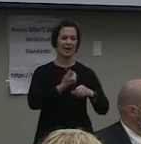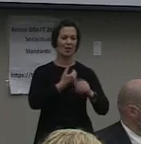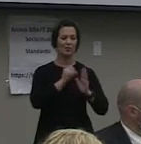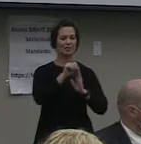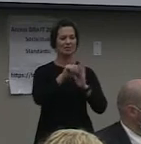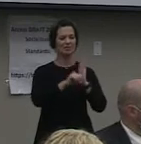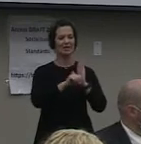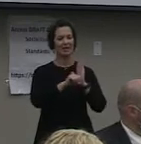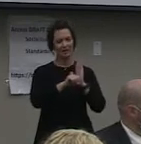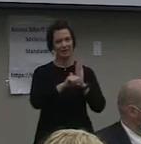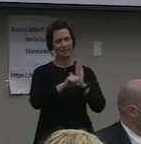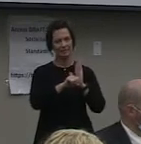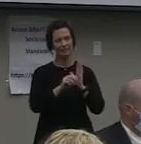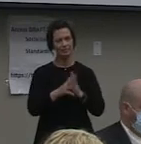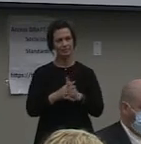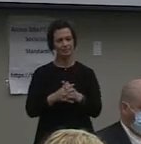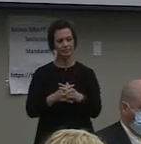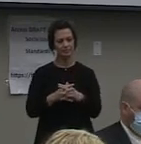scale.